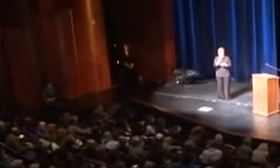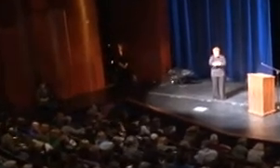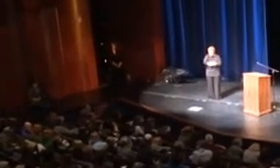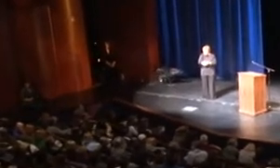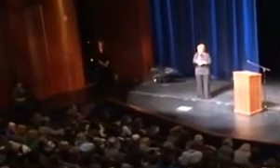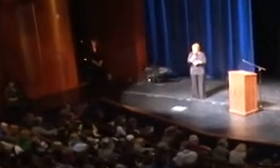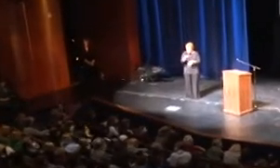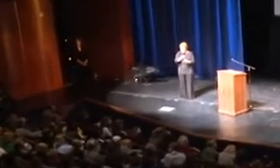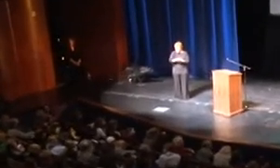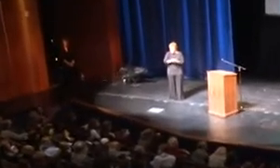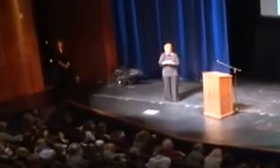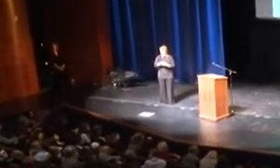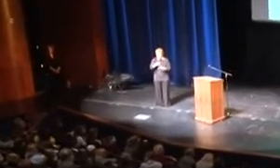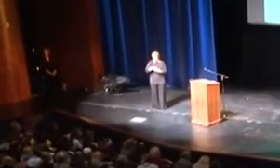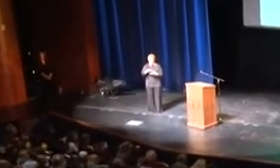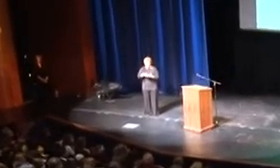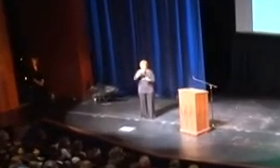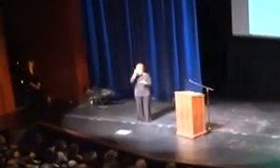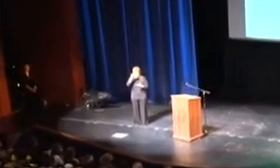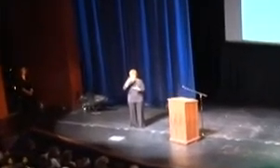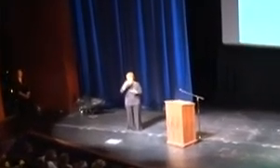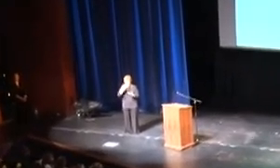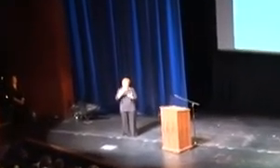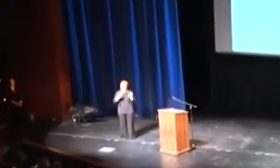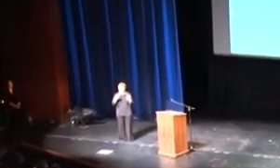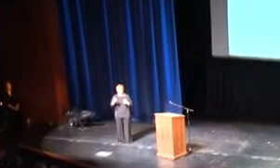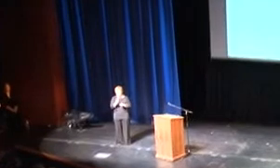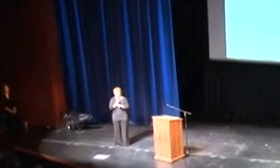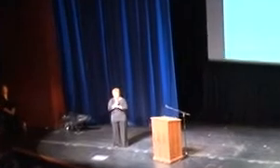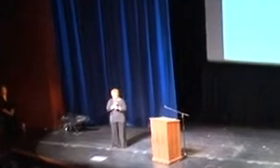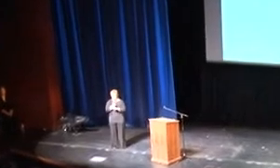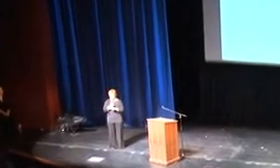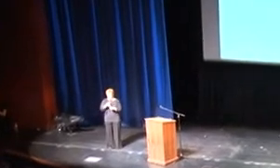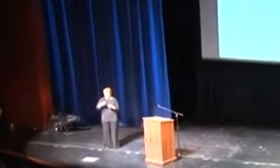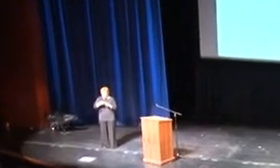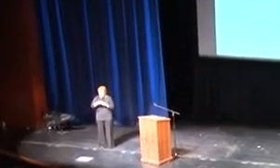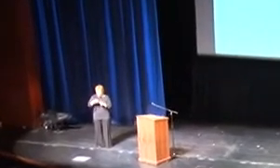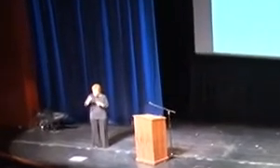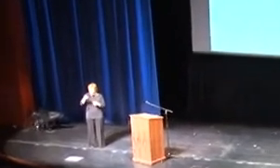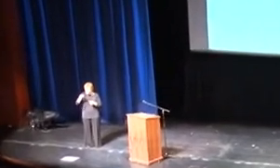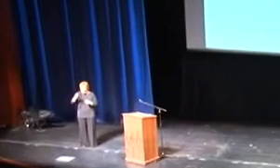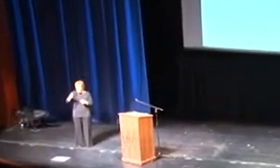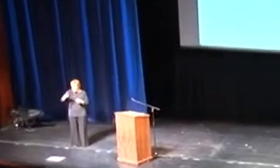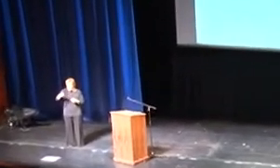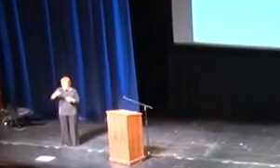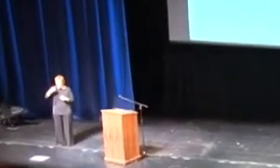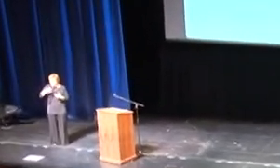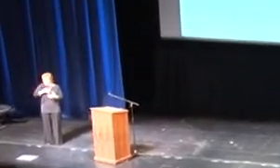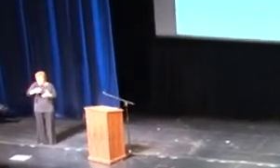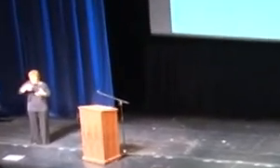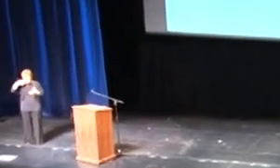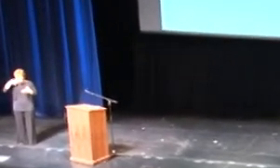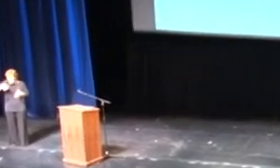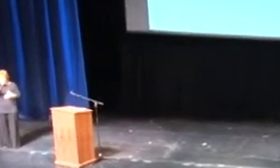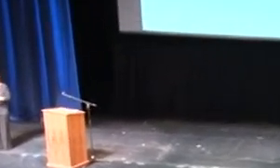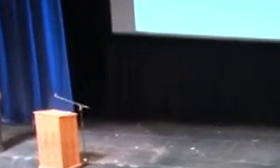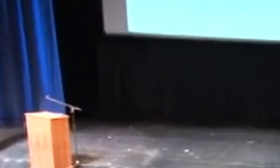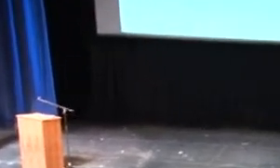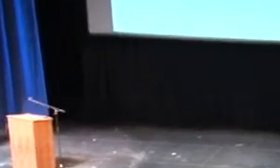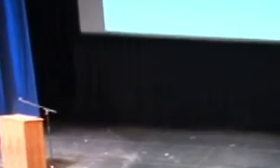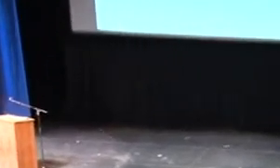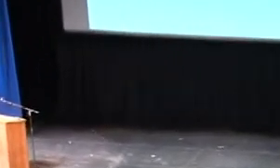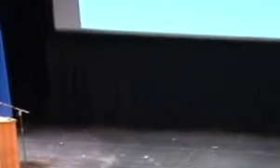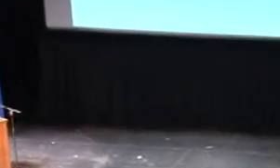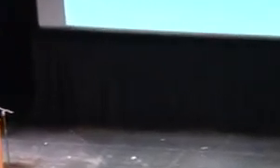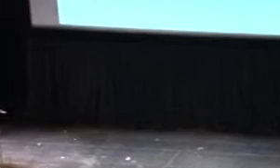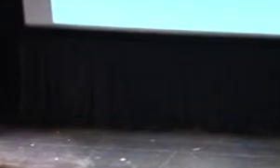overcome any of that in your learning? Well, process? I mean, I had to use power saws, and I don't really like the sound of it. I mean, one of the things you can do is you can wear